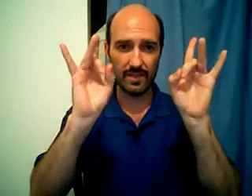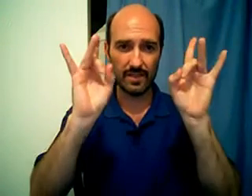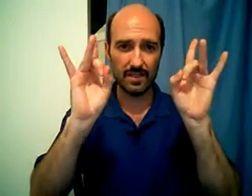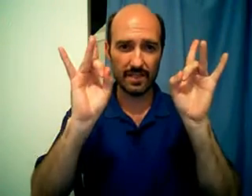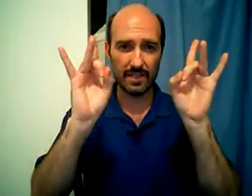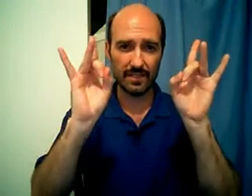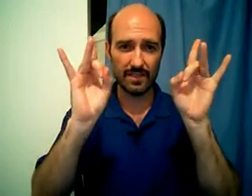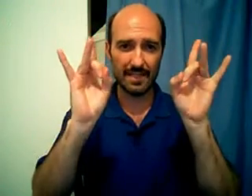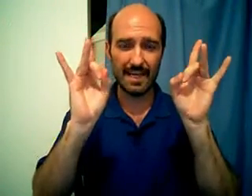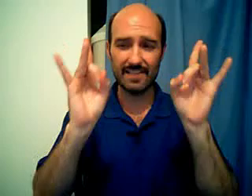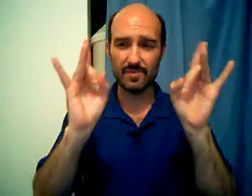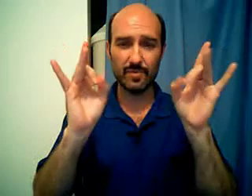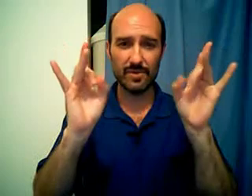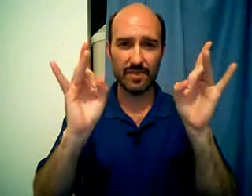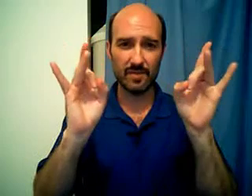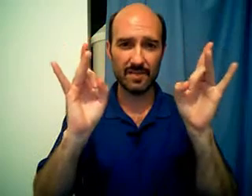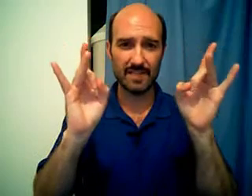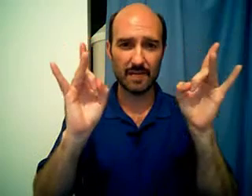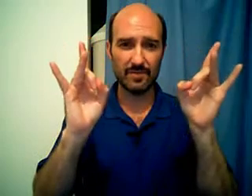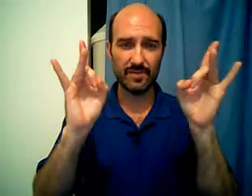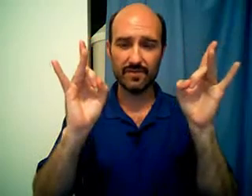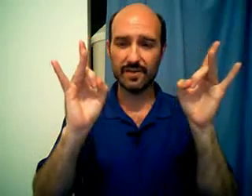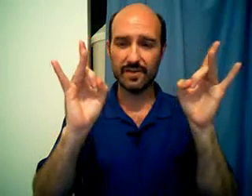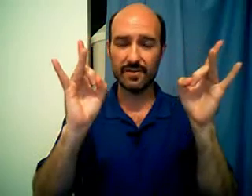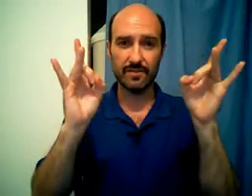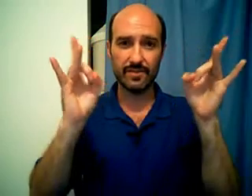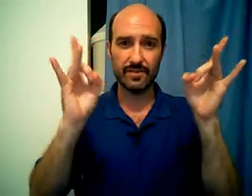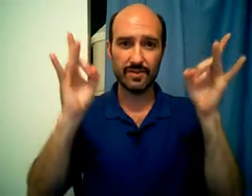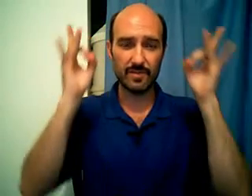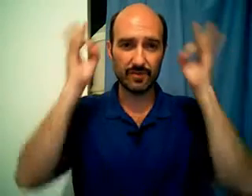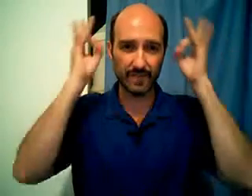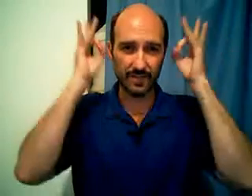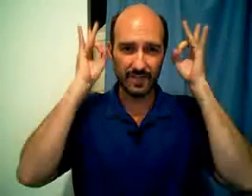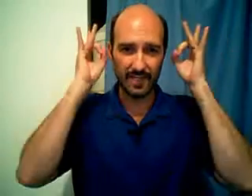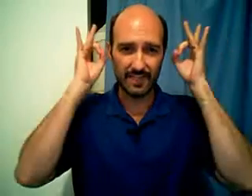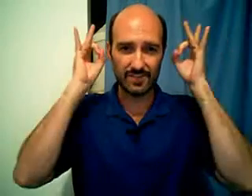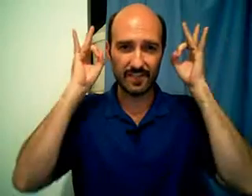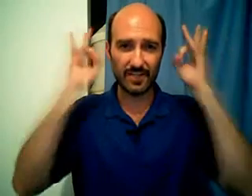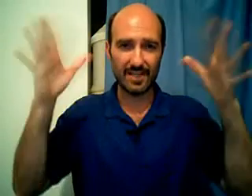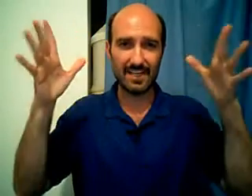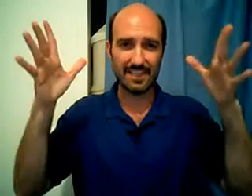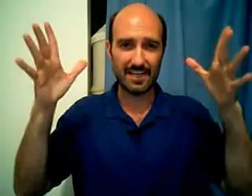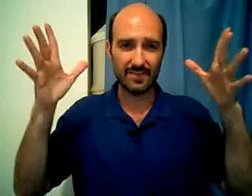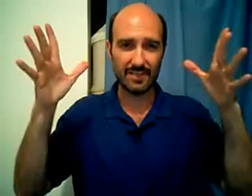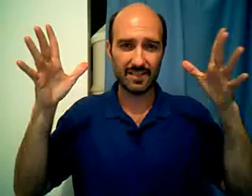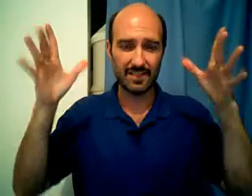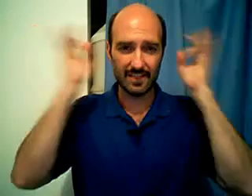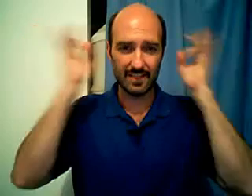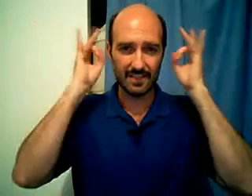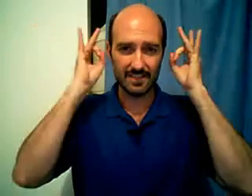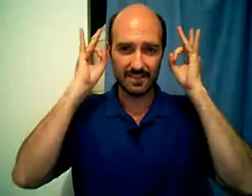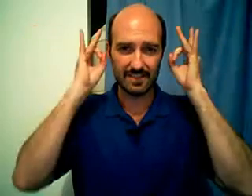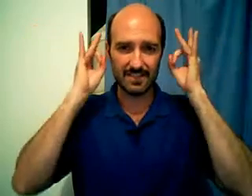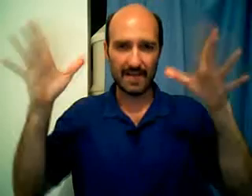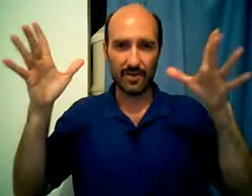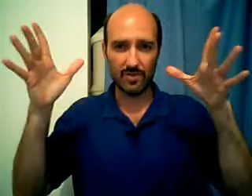the eights, but you put your thumb on top of your fingernail of your middle finger and just flick your hands out. Terrible.